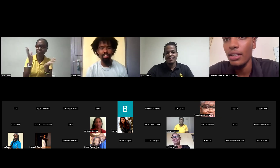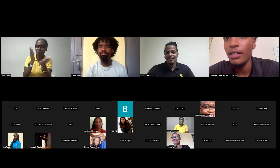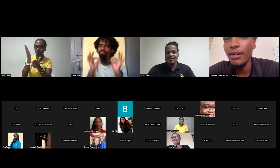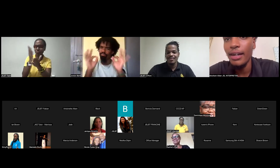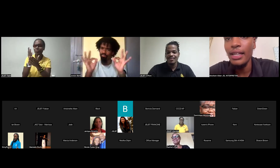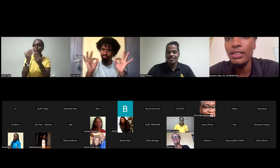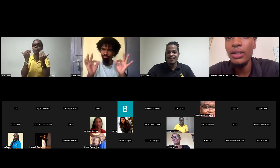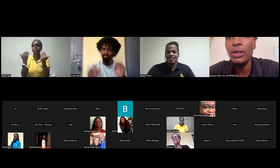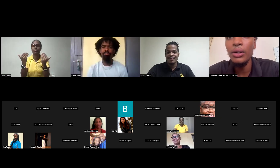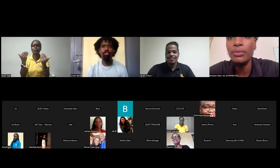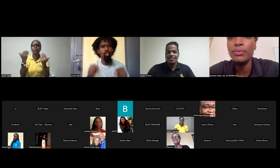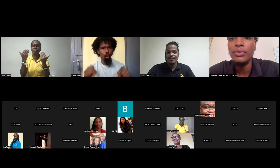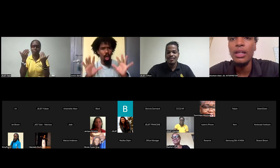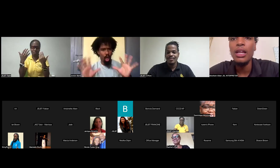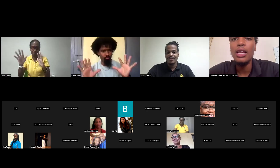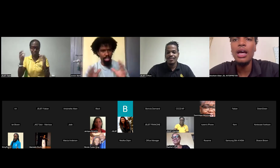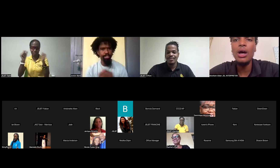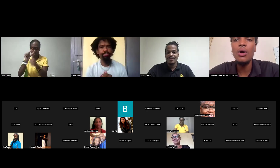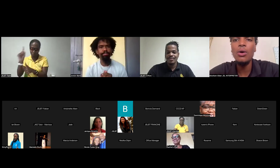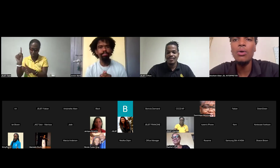All right, so now